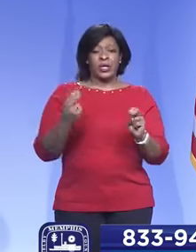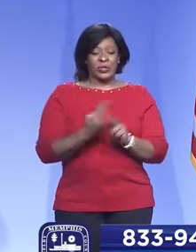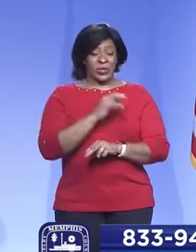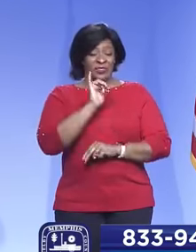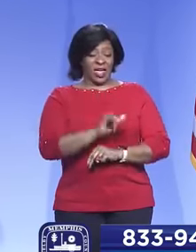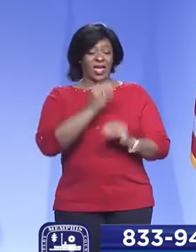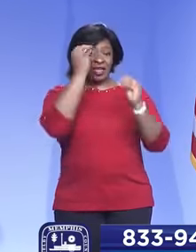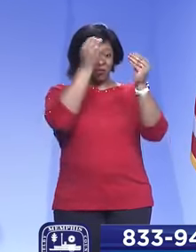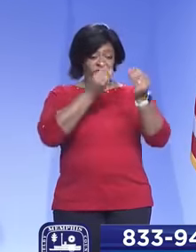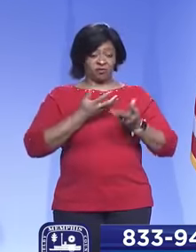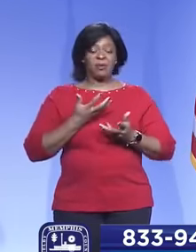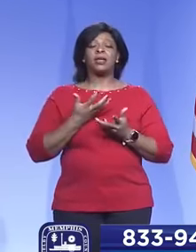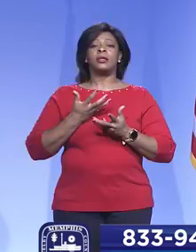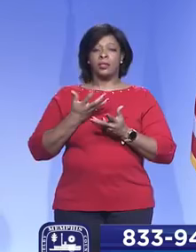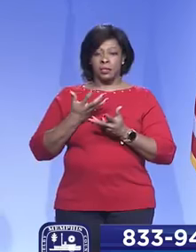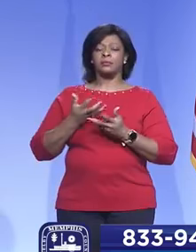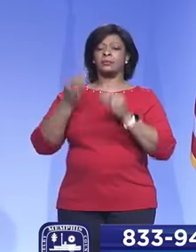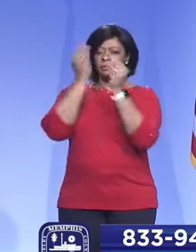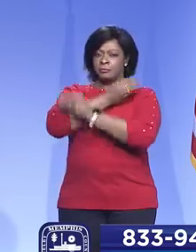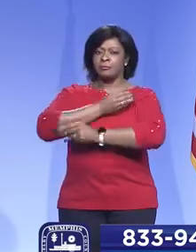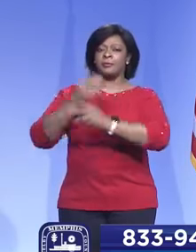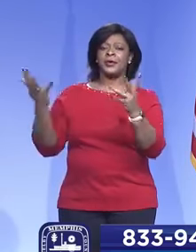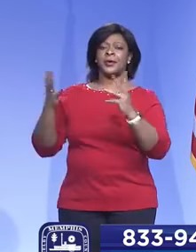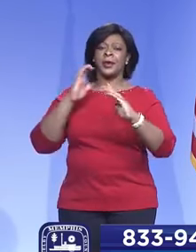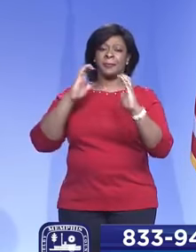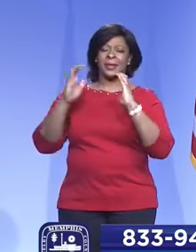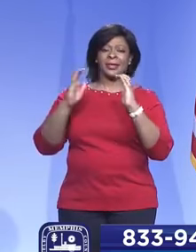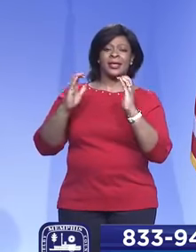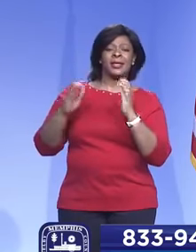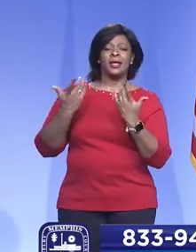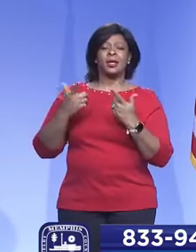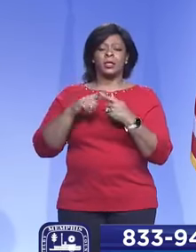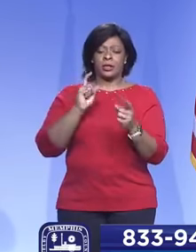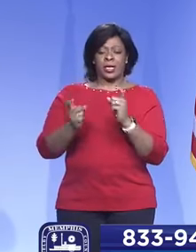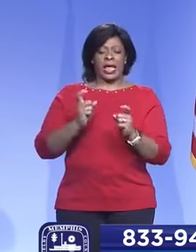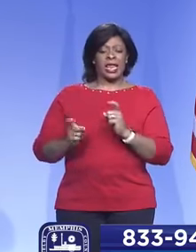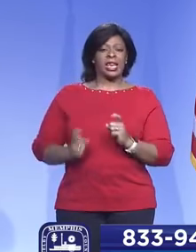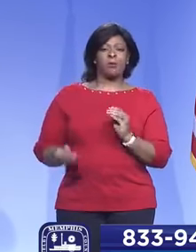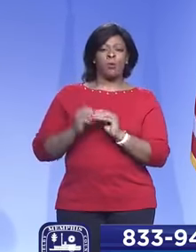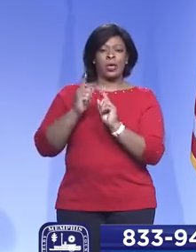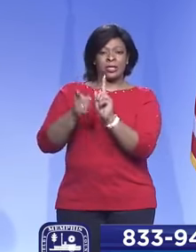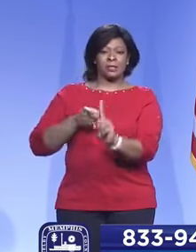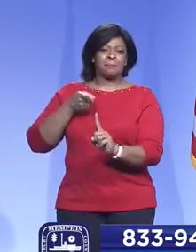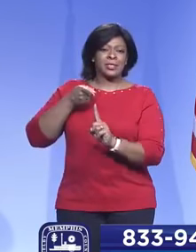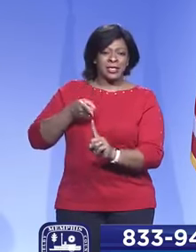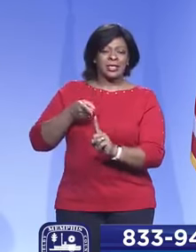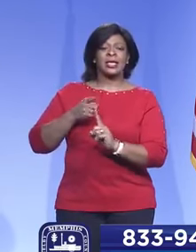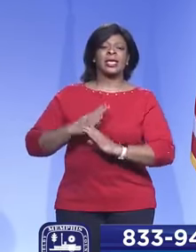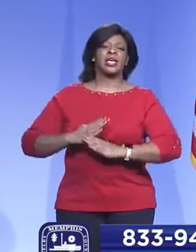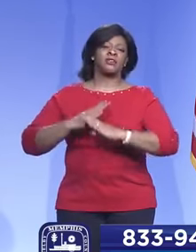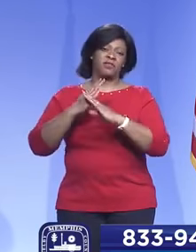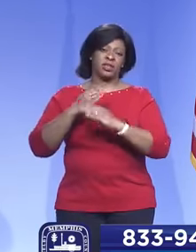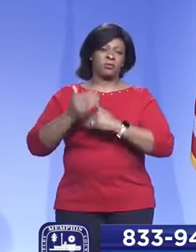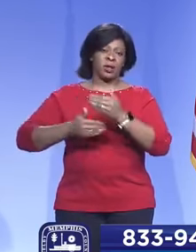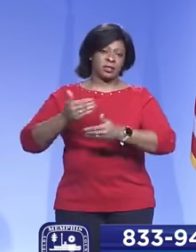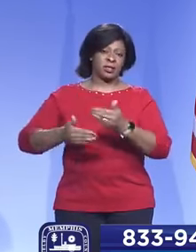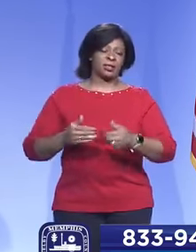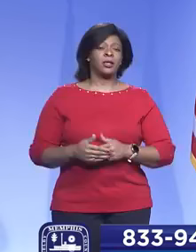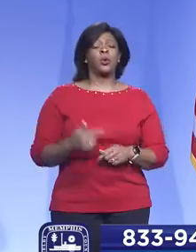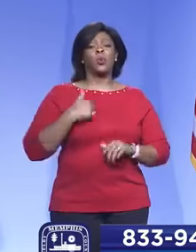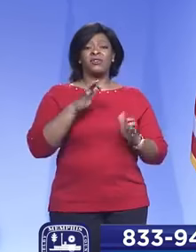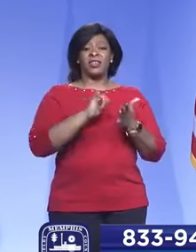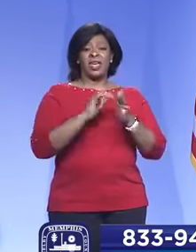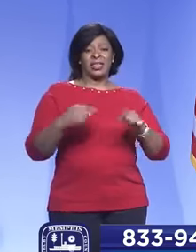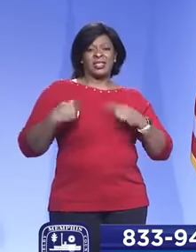that information to drive communications as well as tailored or more precision type interventions. We have done